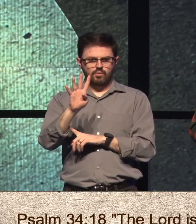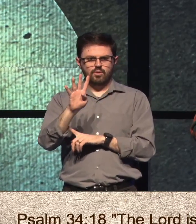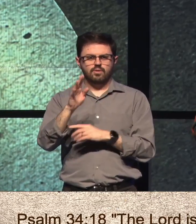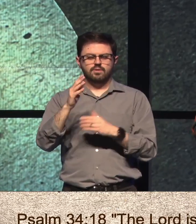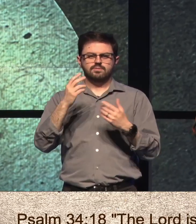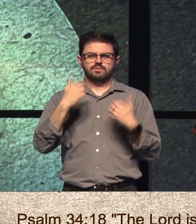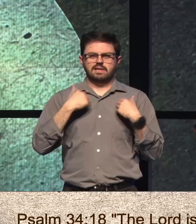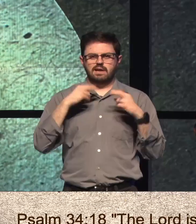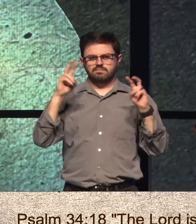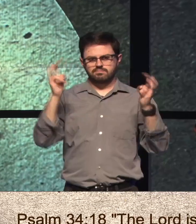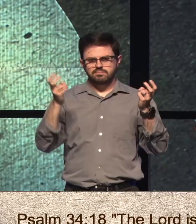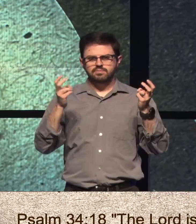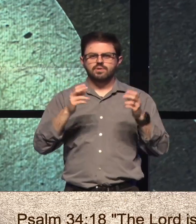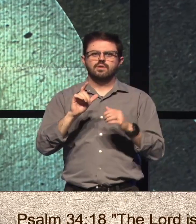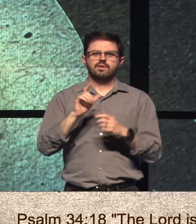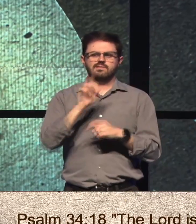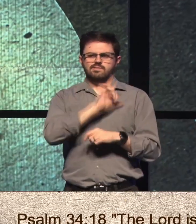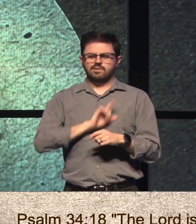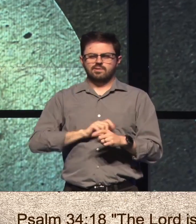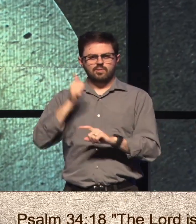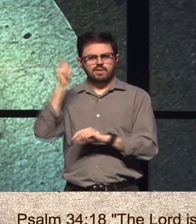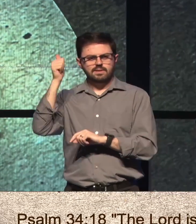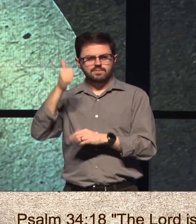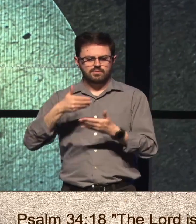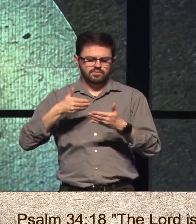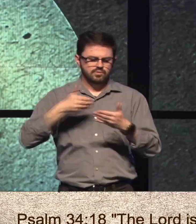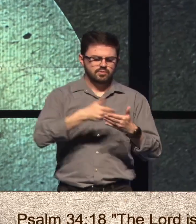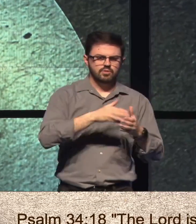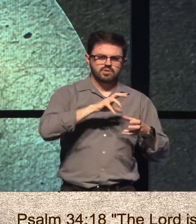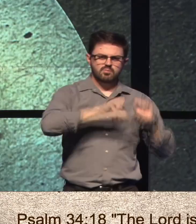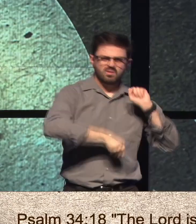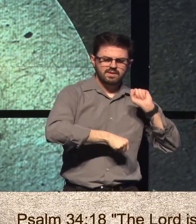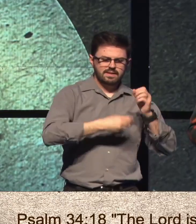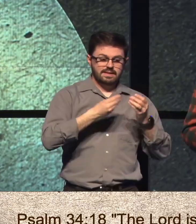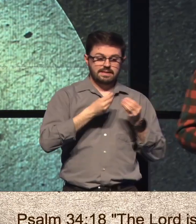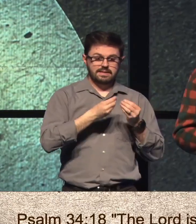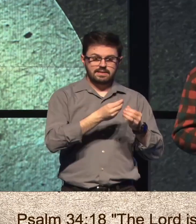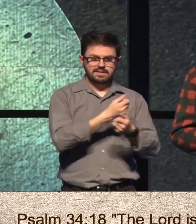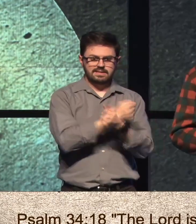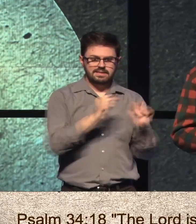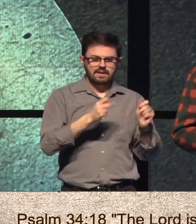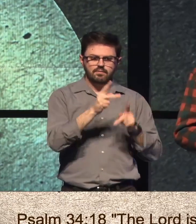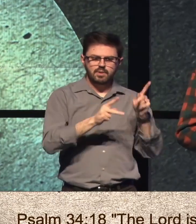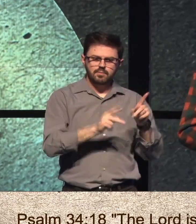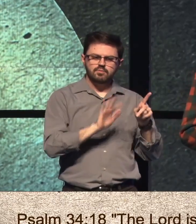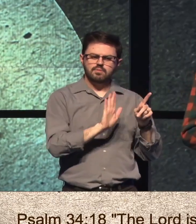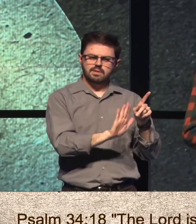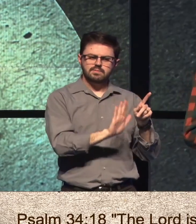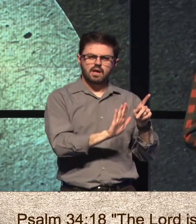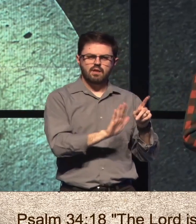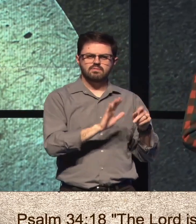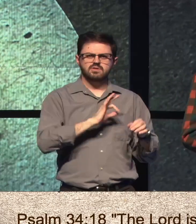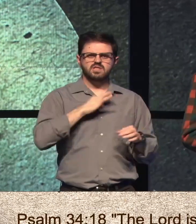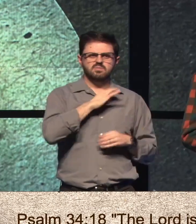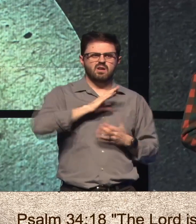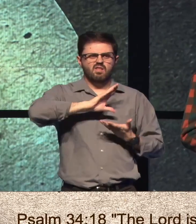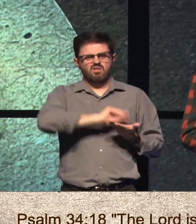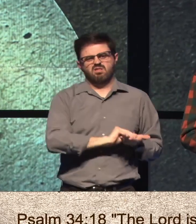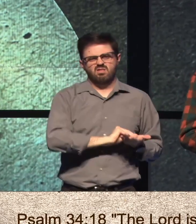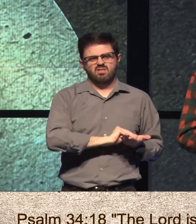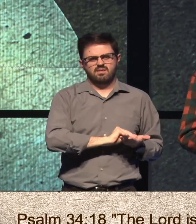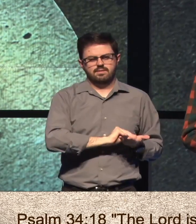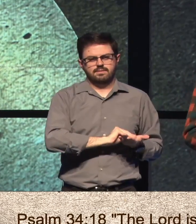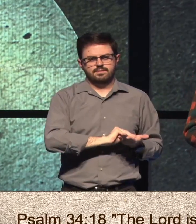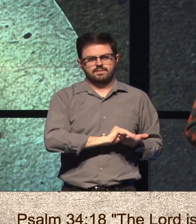brokenhearted and saves those who are crushed in spirit. 2 points. Number one, you might be here today and